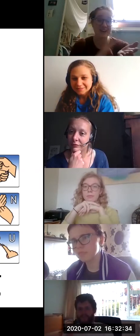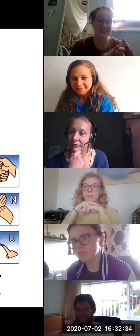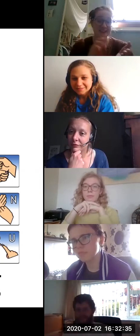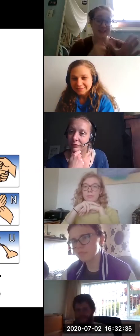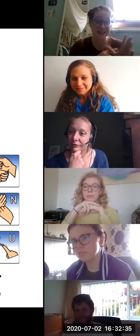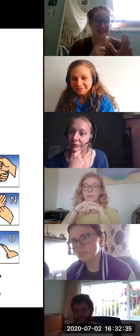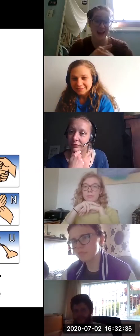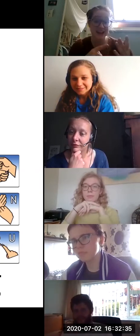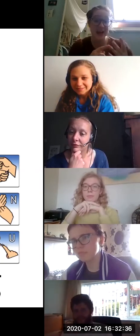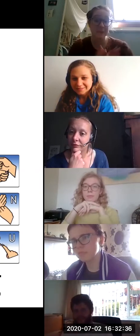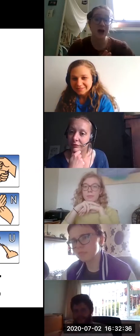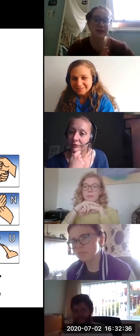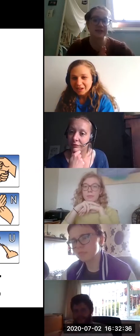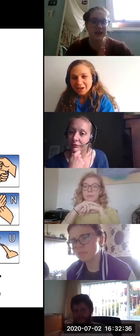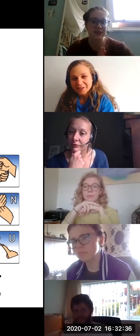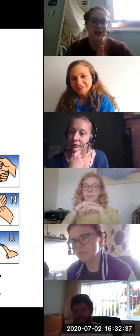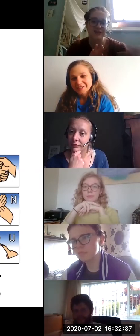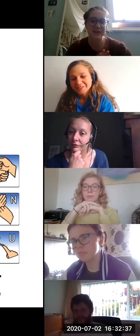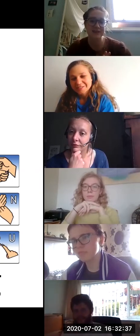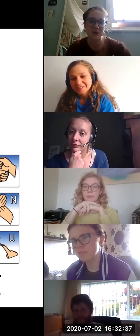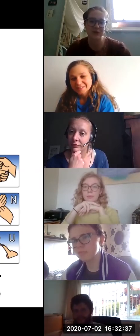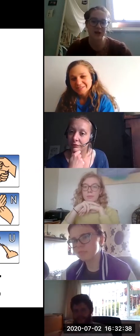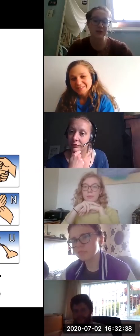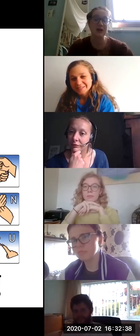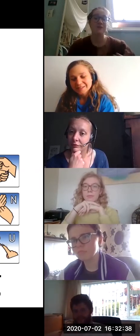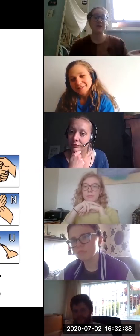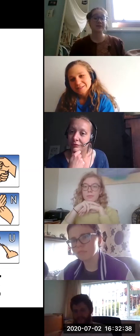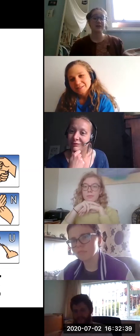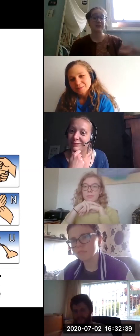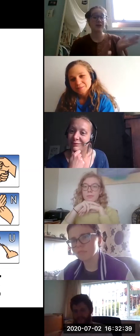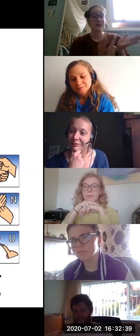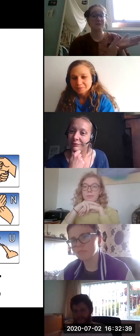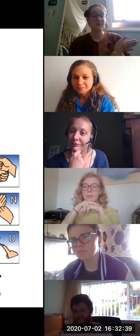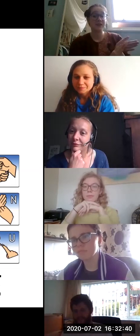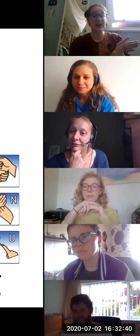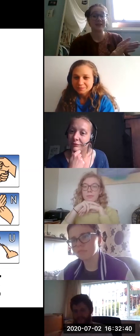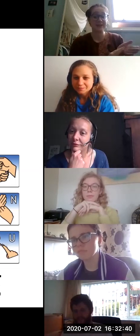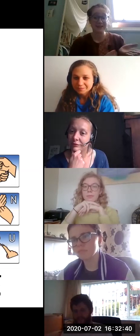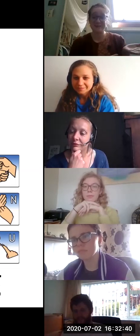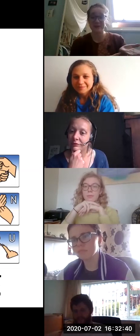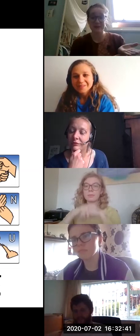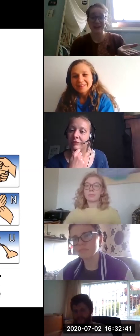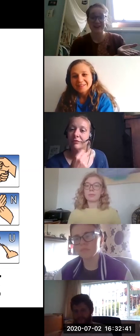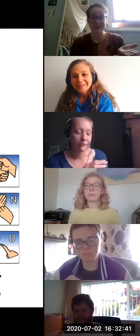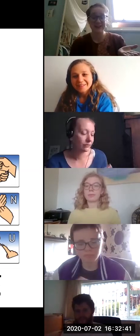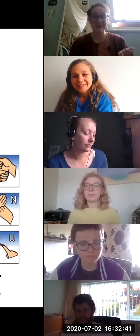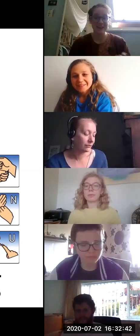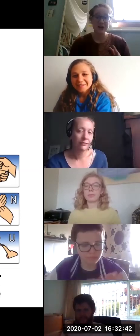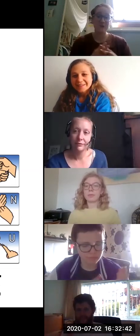are just the letter names. Other than Sunday, Sunday's a weird one. So basically it'd just be Monday,